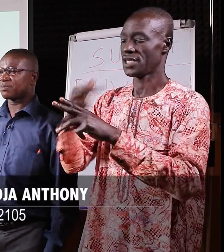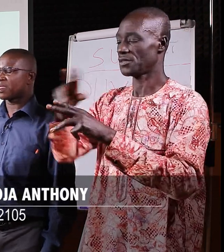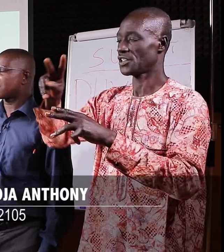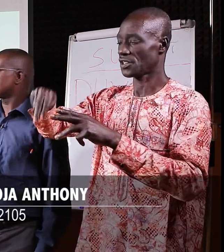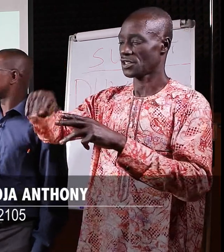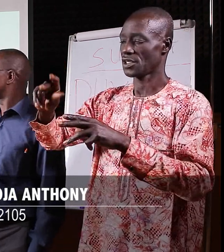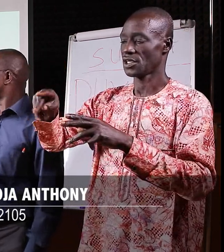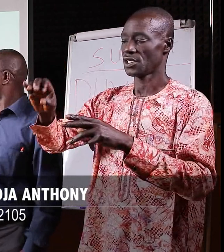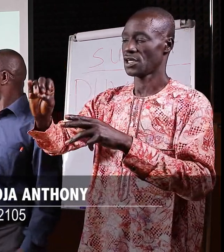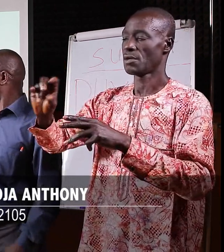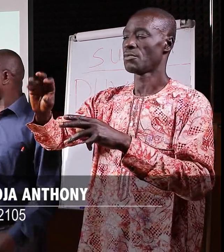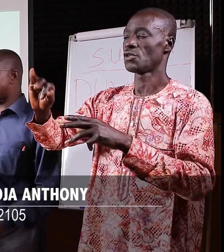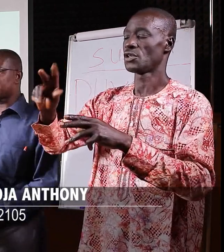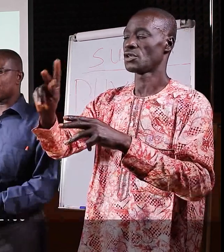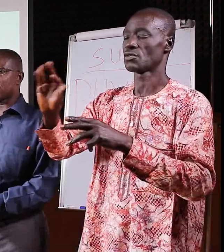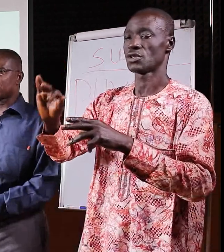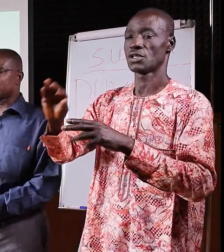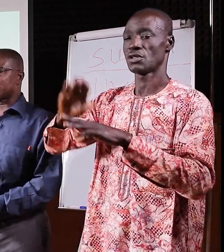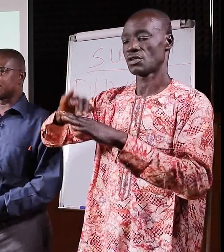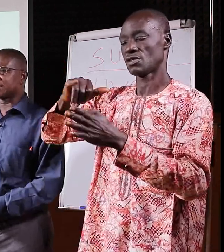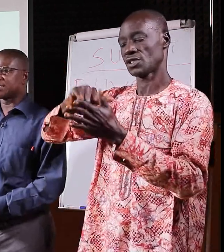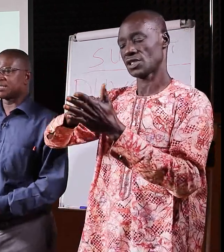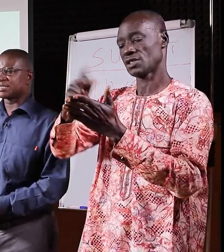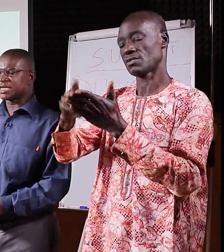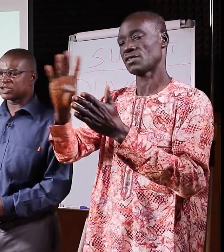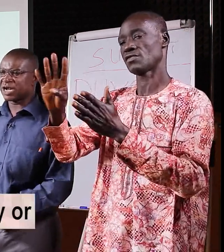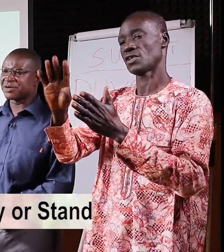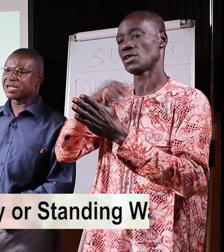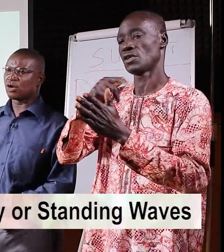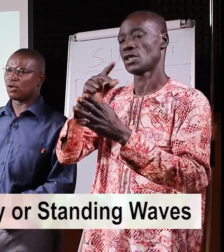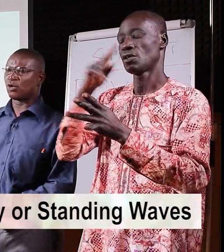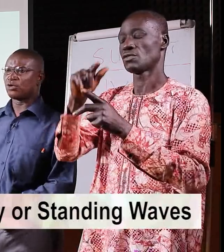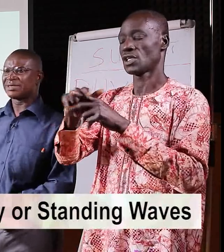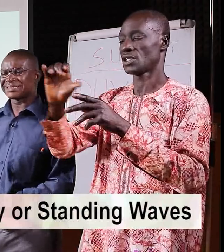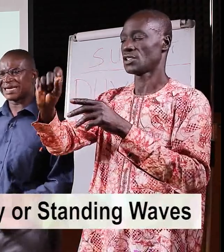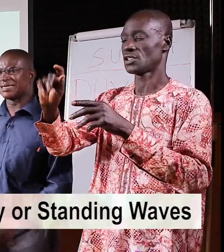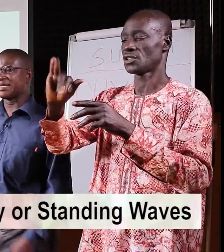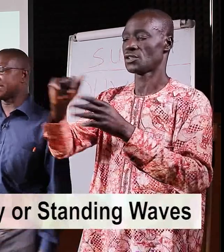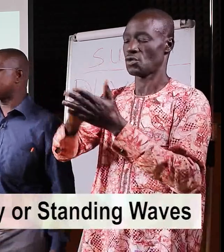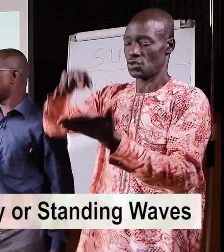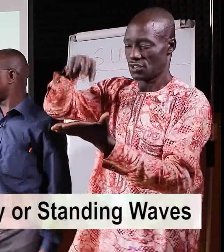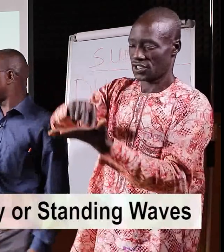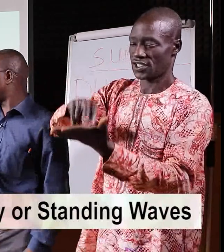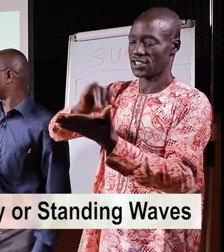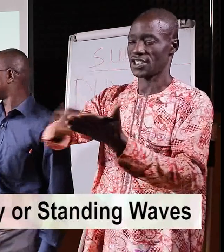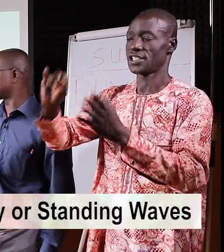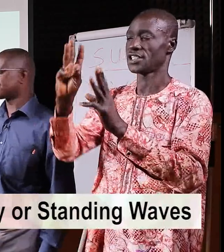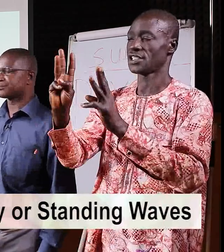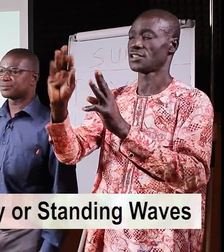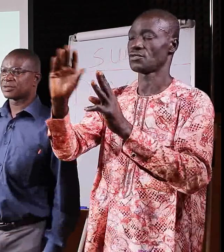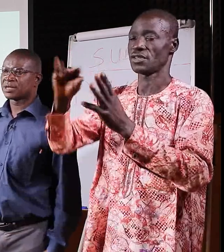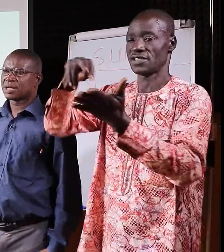Kure. On the part 4, we are looking at stationary or standing waves.